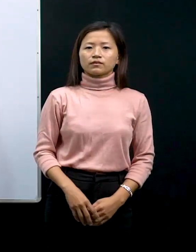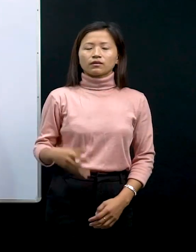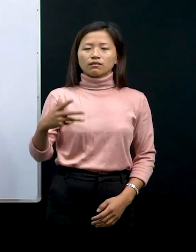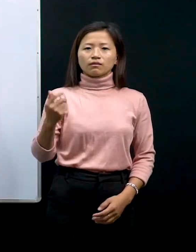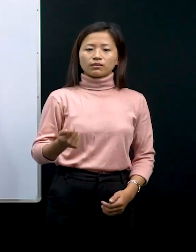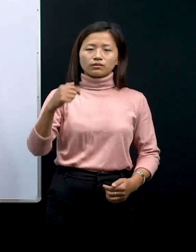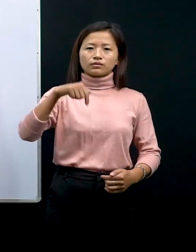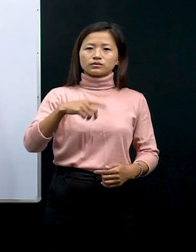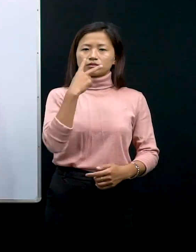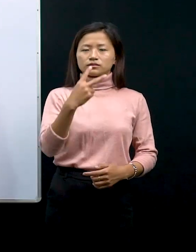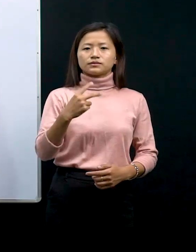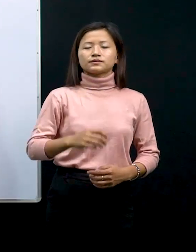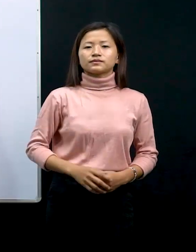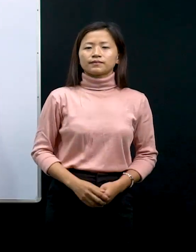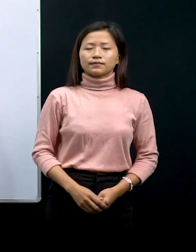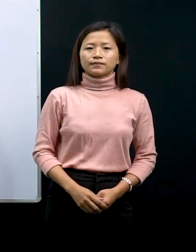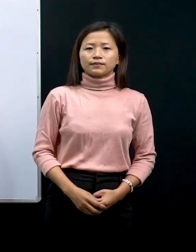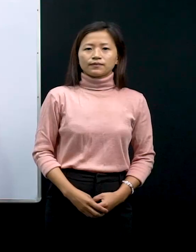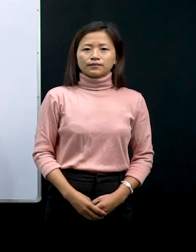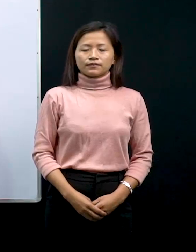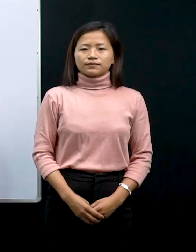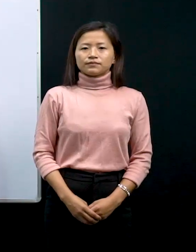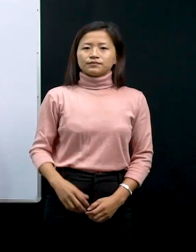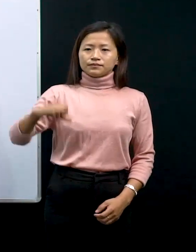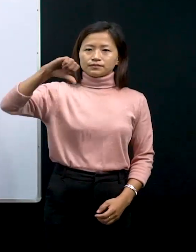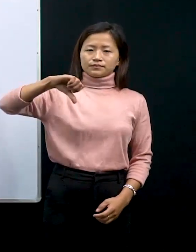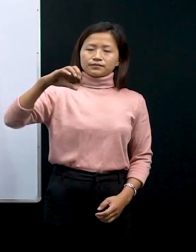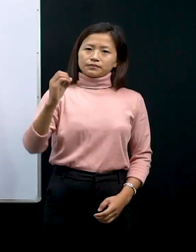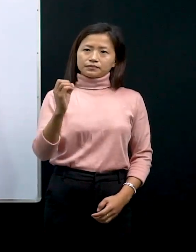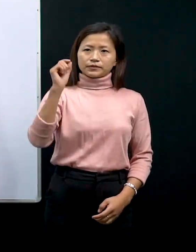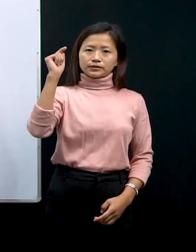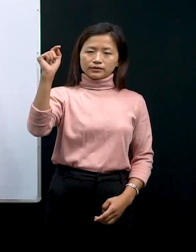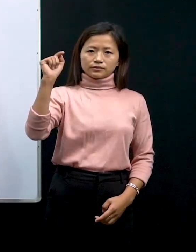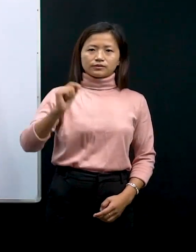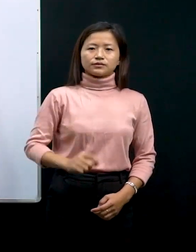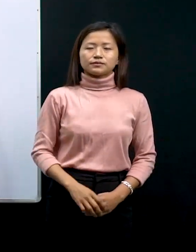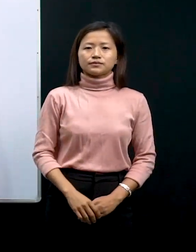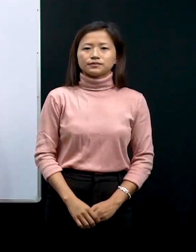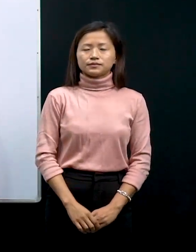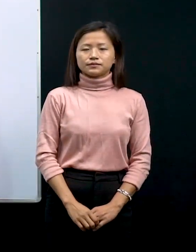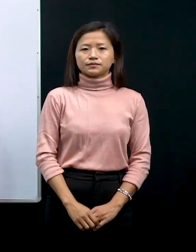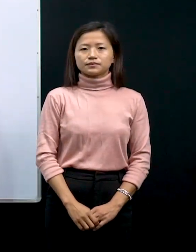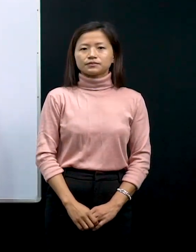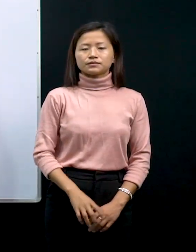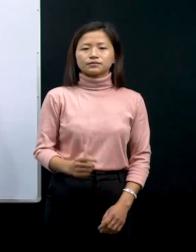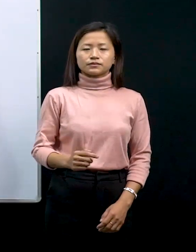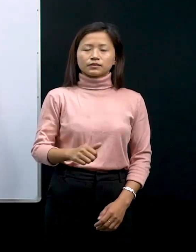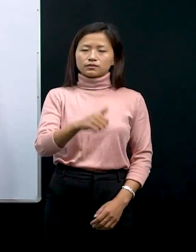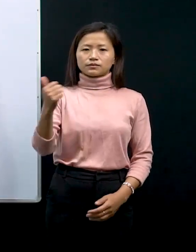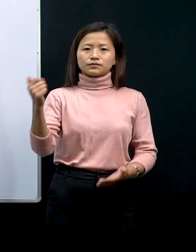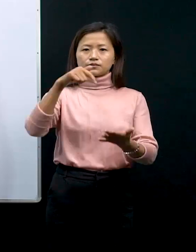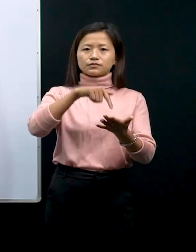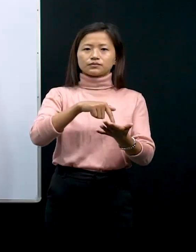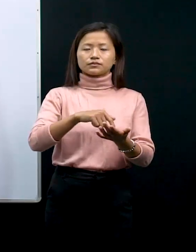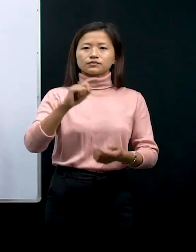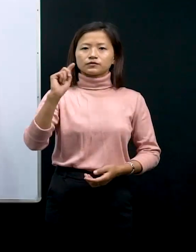here? This is also homogeneity, 90 degree. Yes or no? Okay. So another point you will learn.